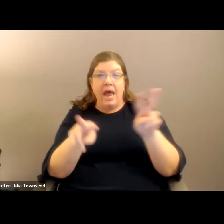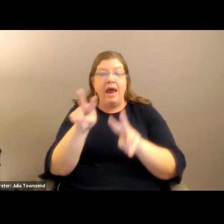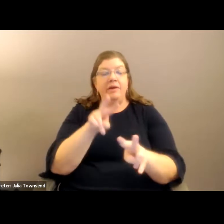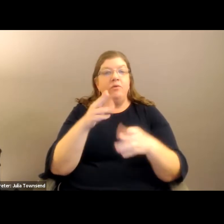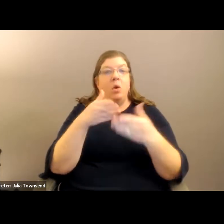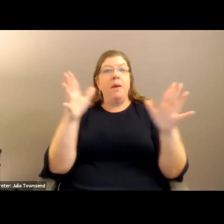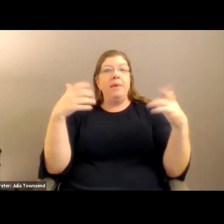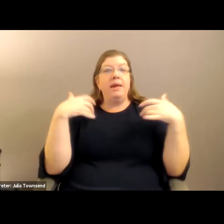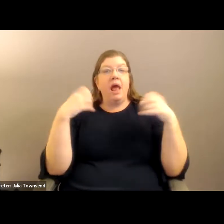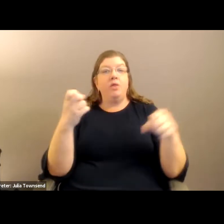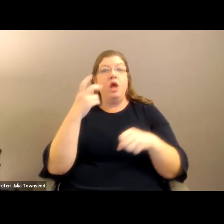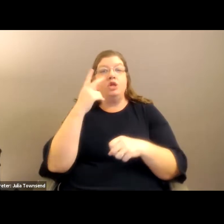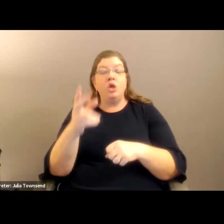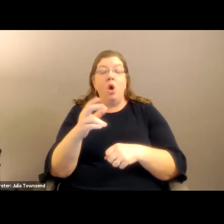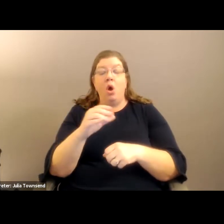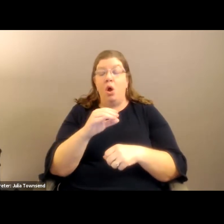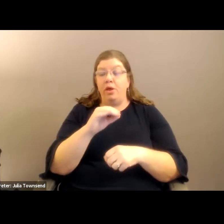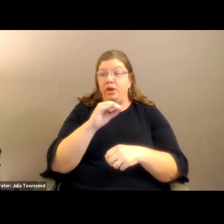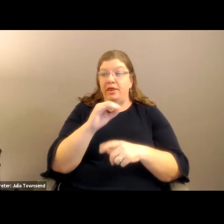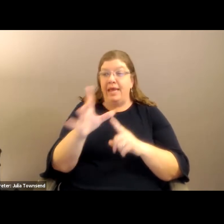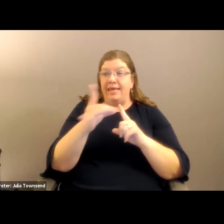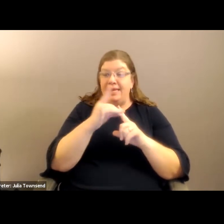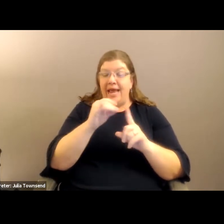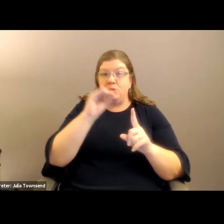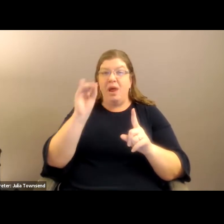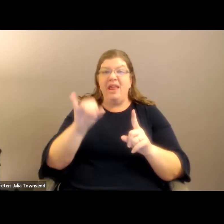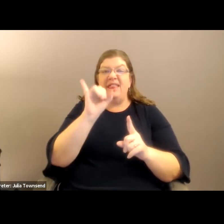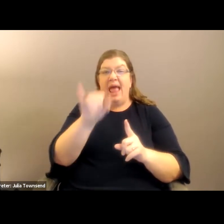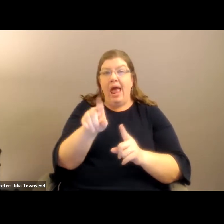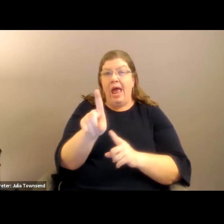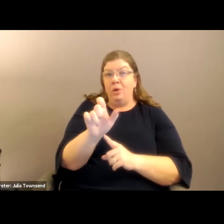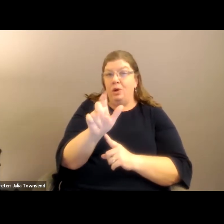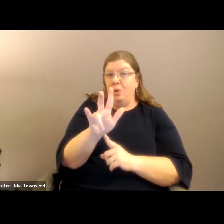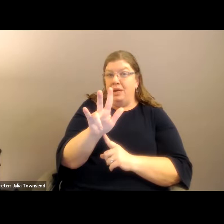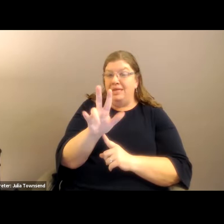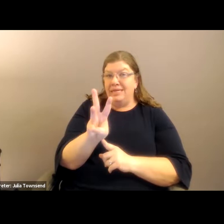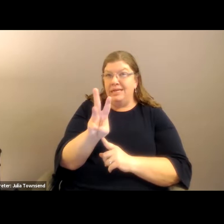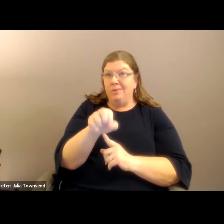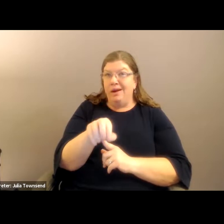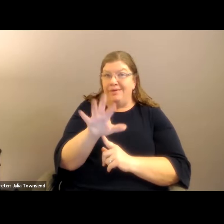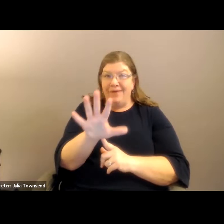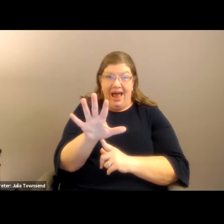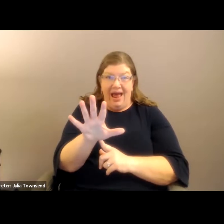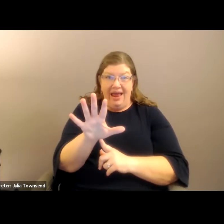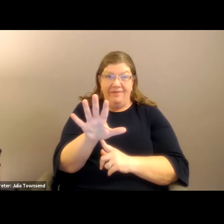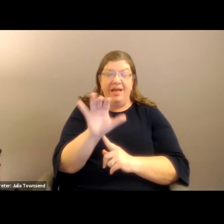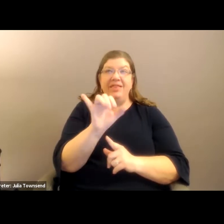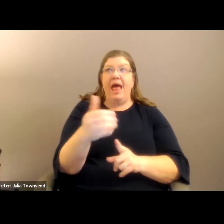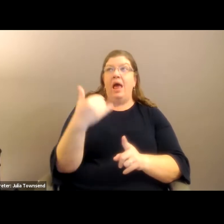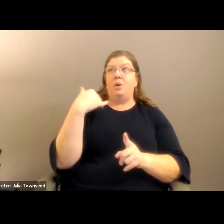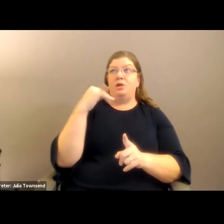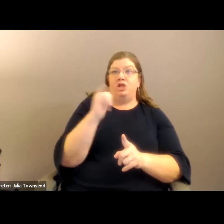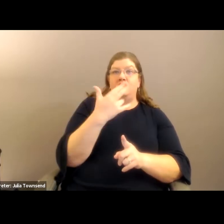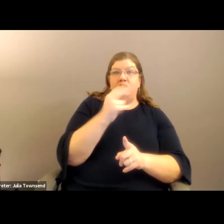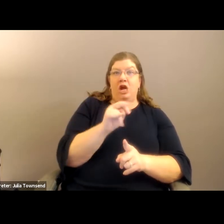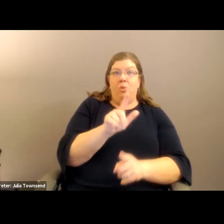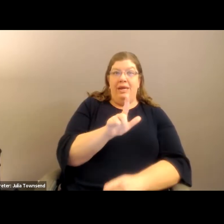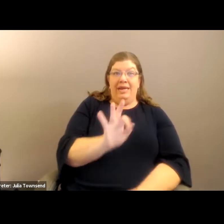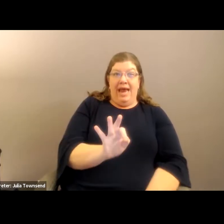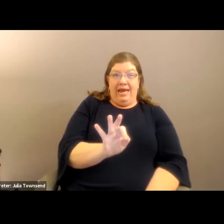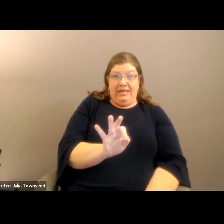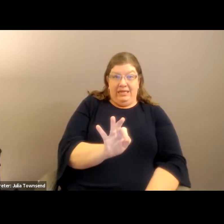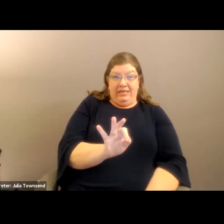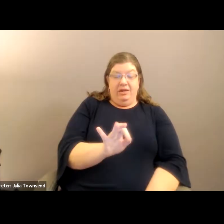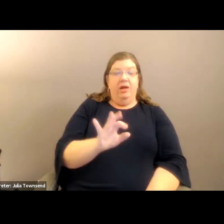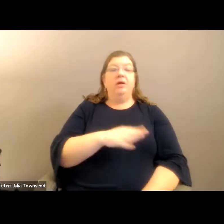and I saw that the case rate, so that case rate, the 126.5 was on January 29th. The data